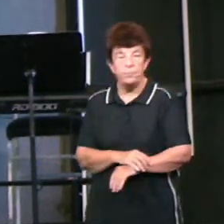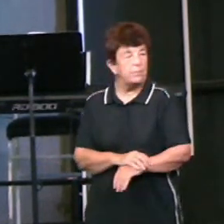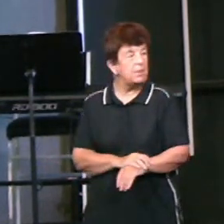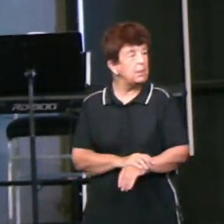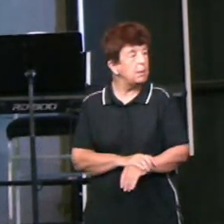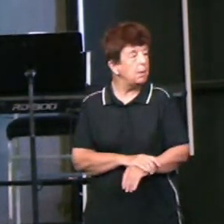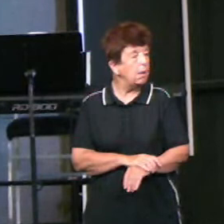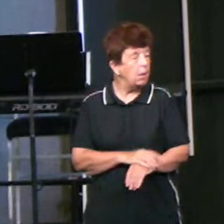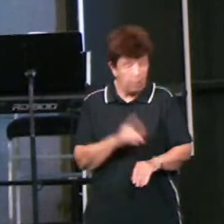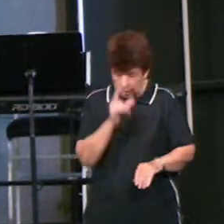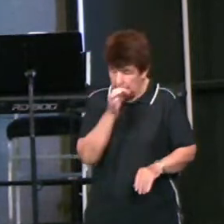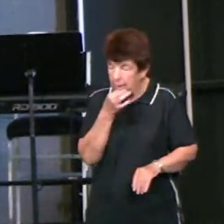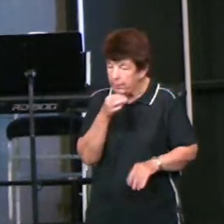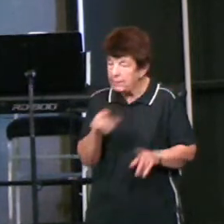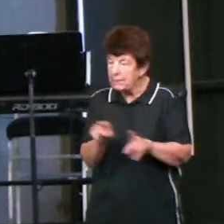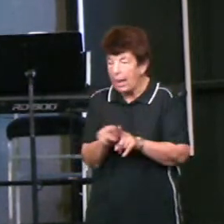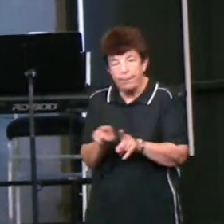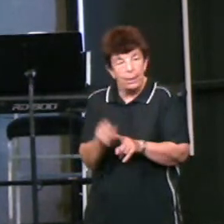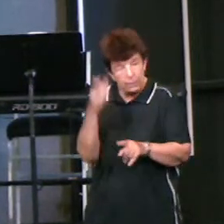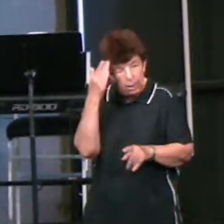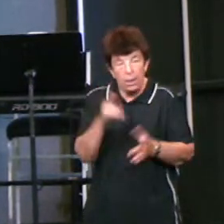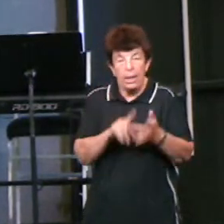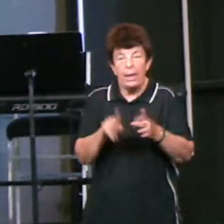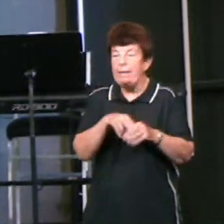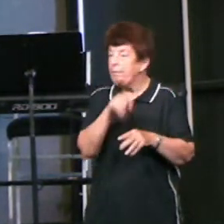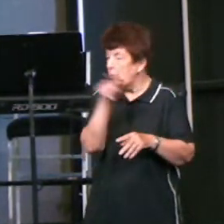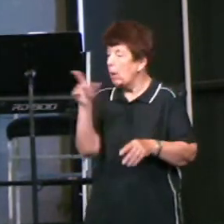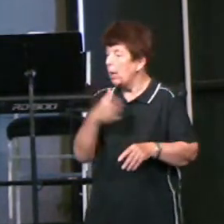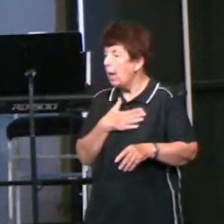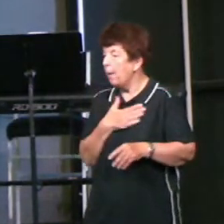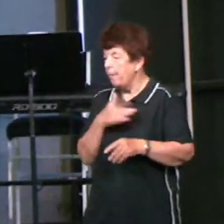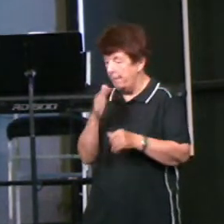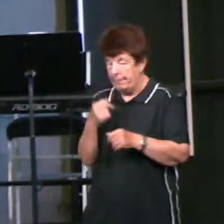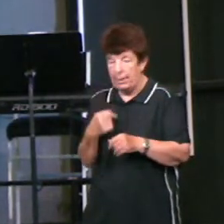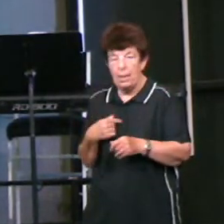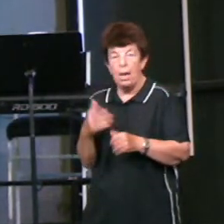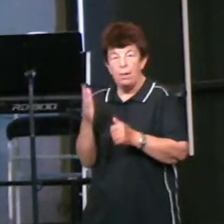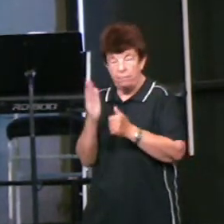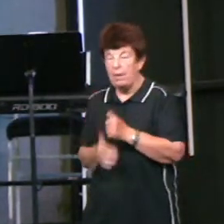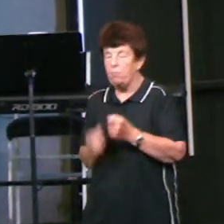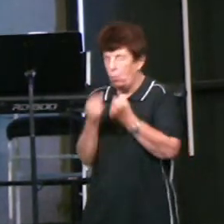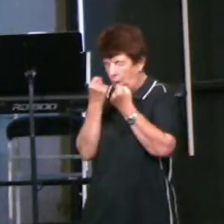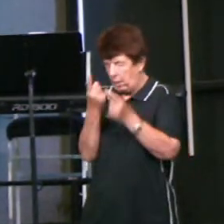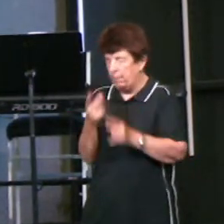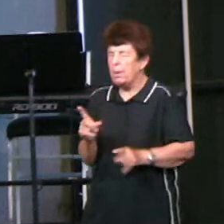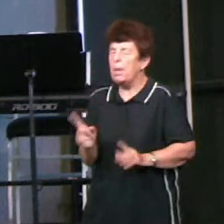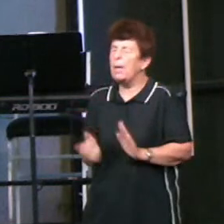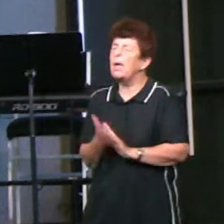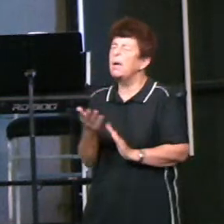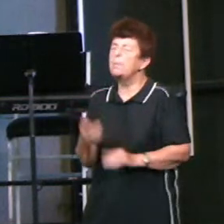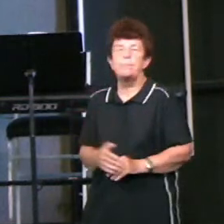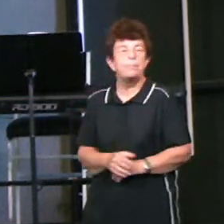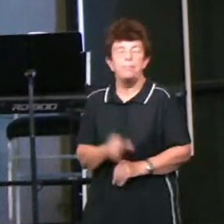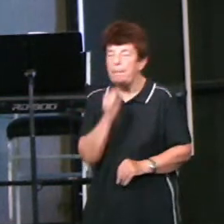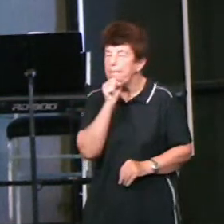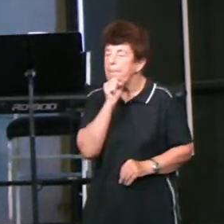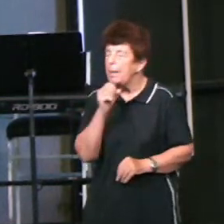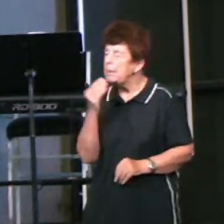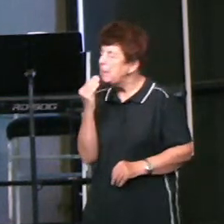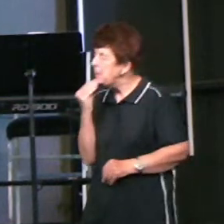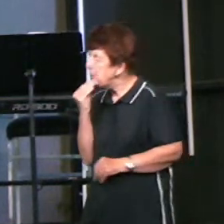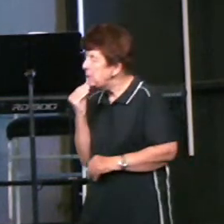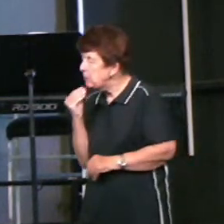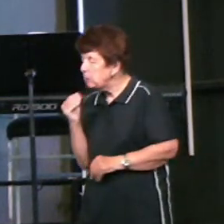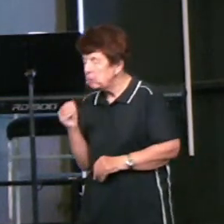a slight parallel for us today, because I don't know whether you're like me. I've never once woken up and gone, man, the